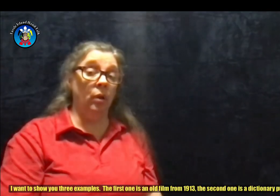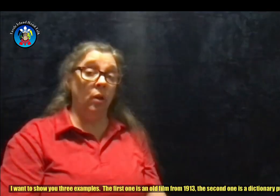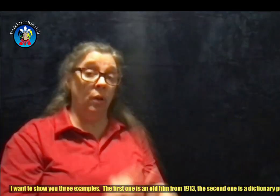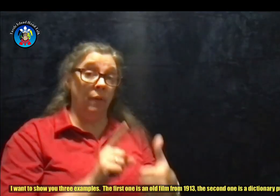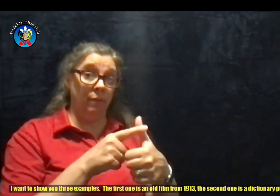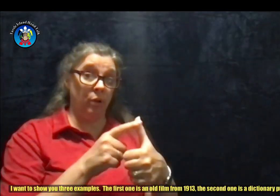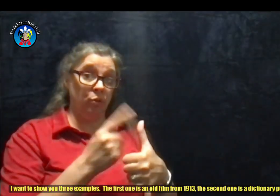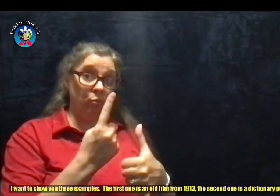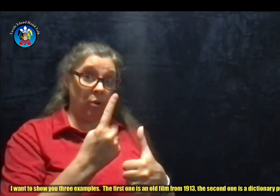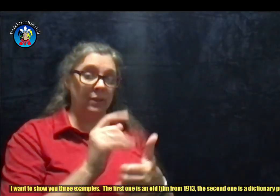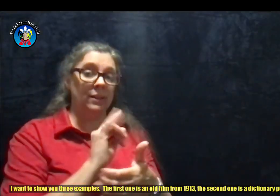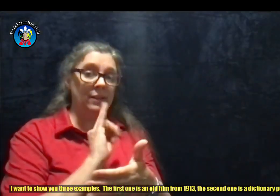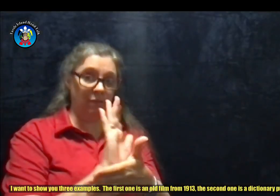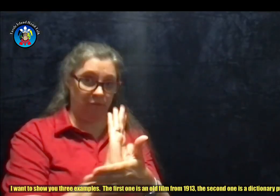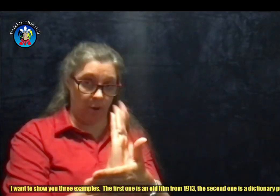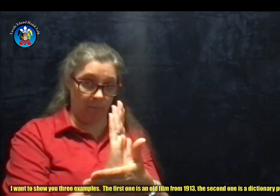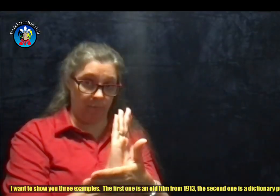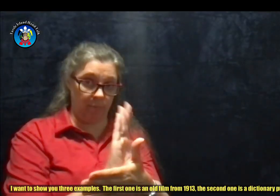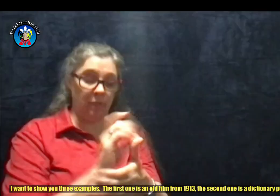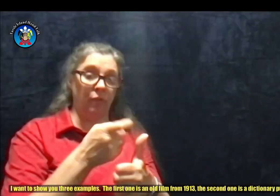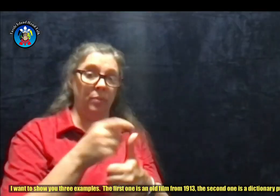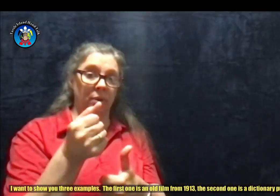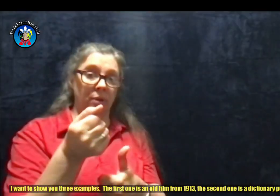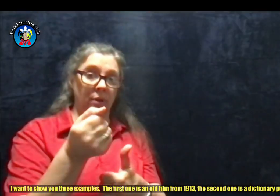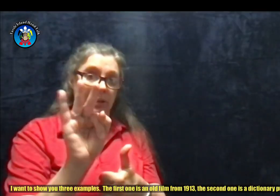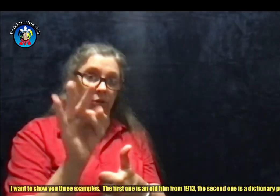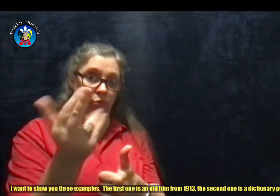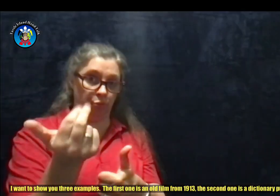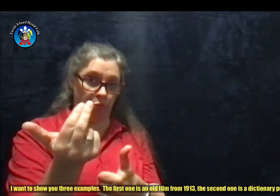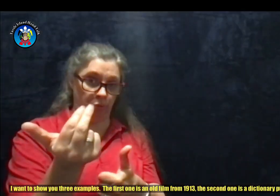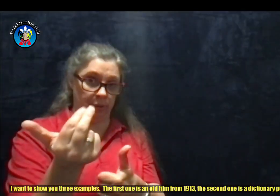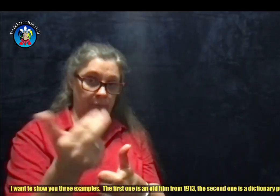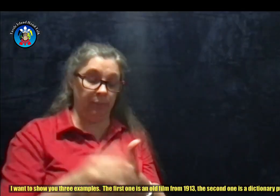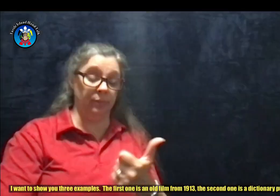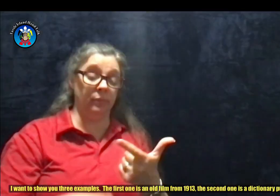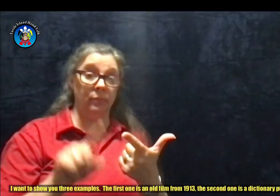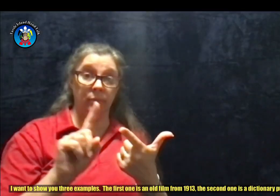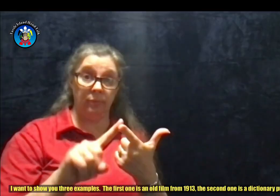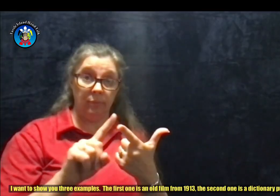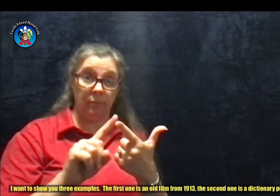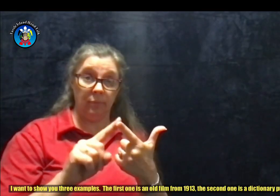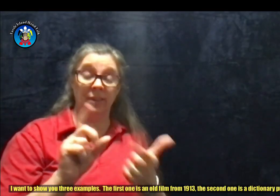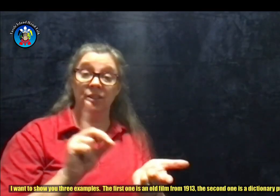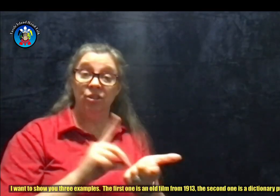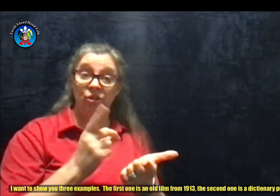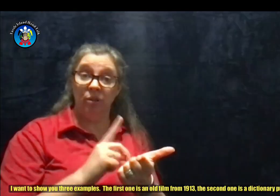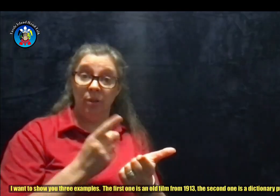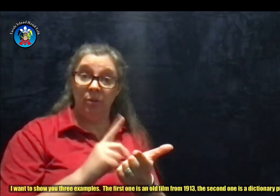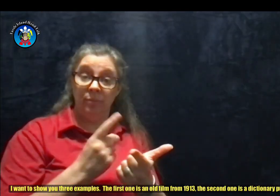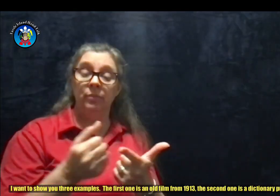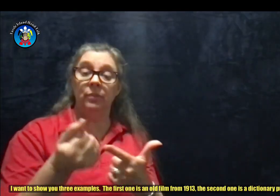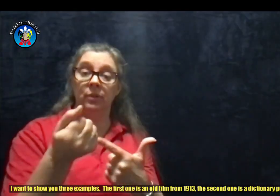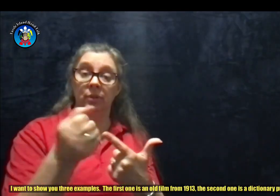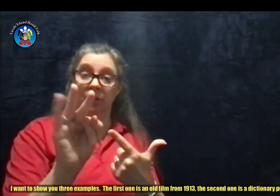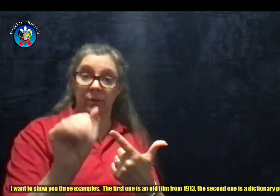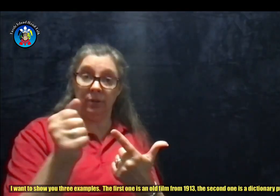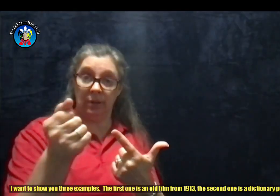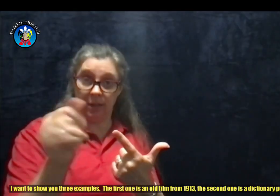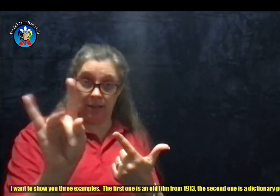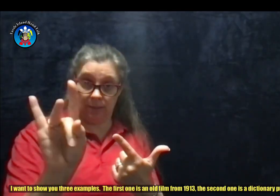The first one is an old film from 1913. The second one is a dictionary published in